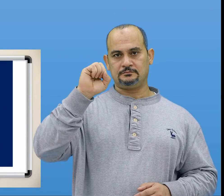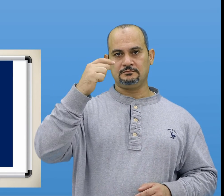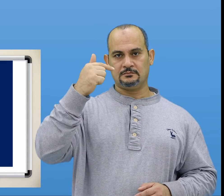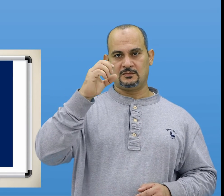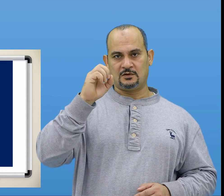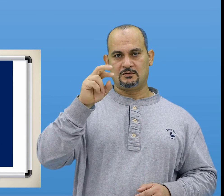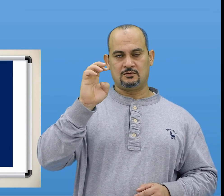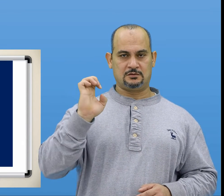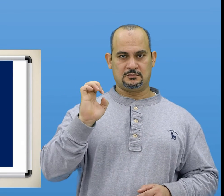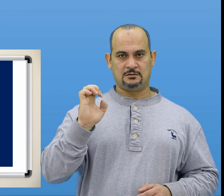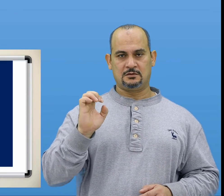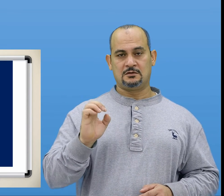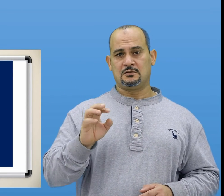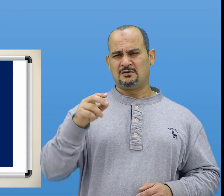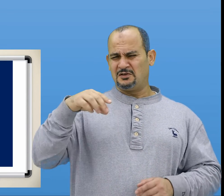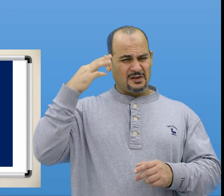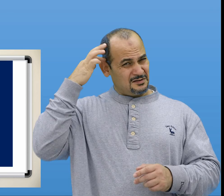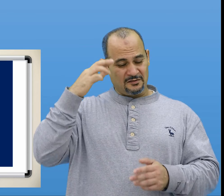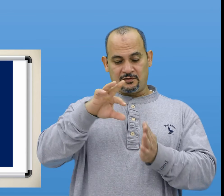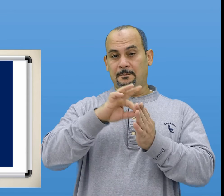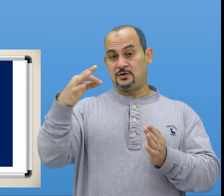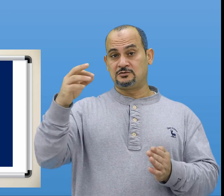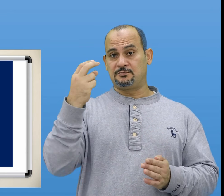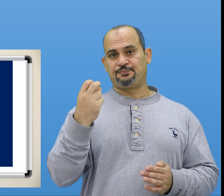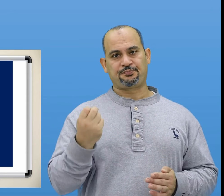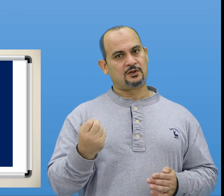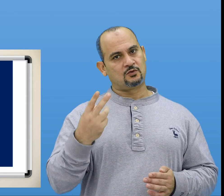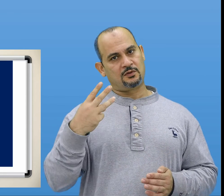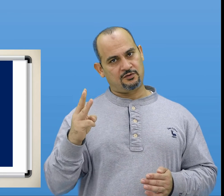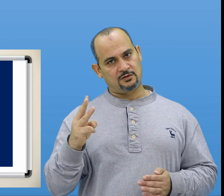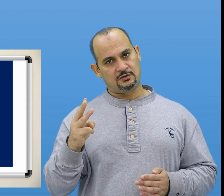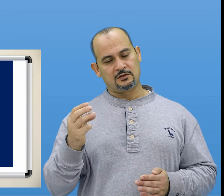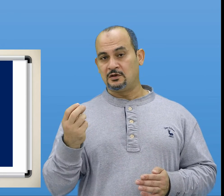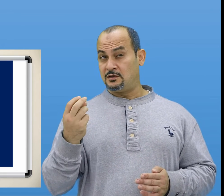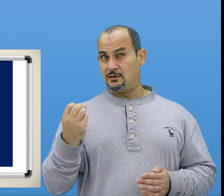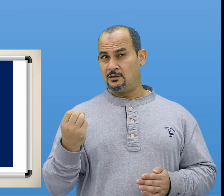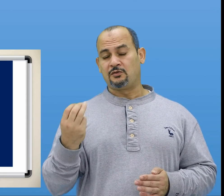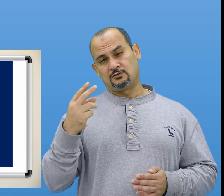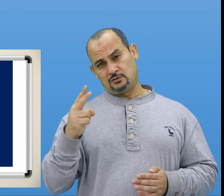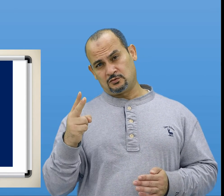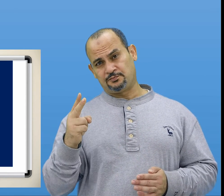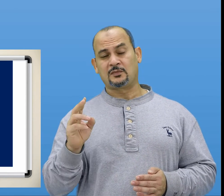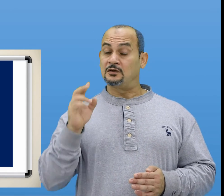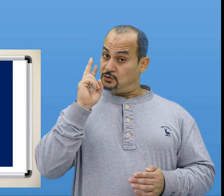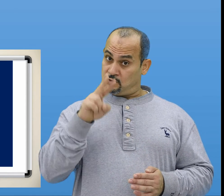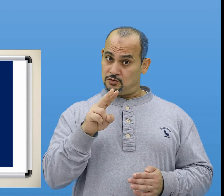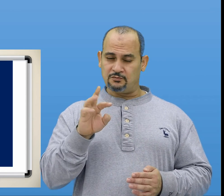together, and that's the most important thing in our unit here, is the family to get together. And of course, we have this type